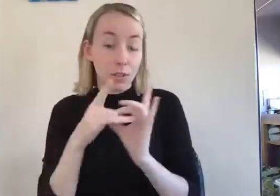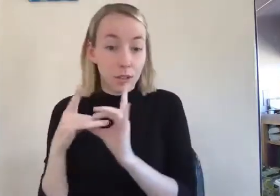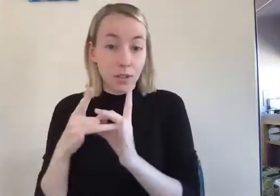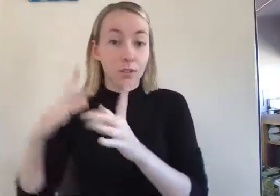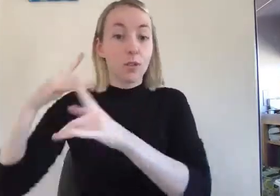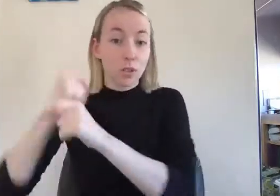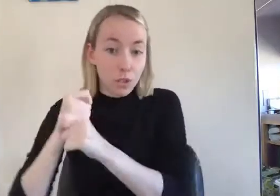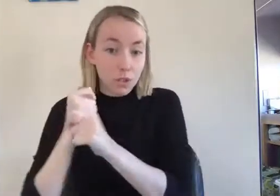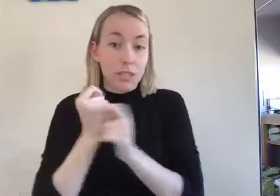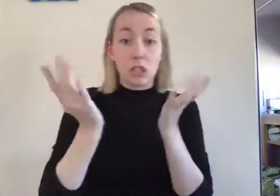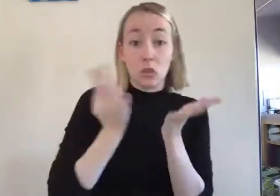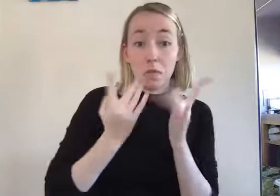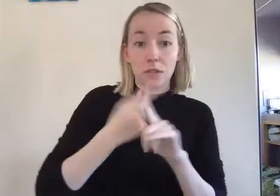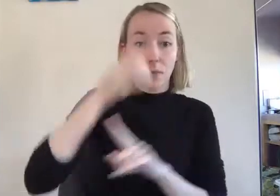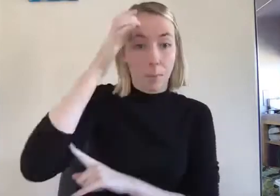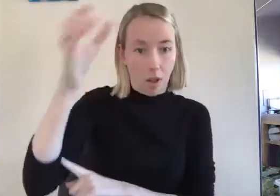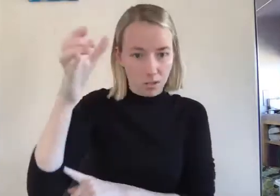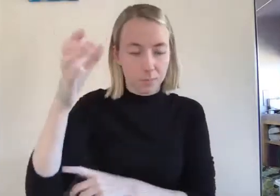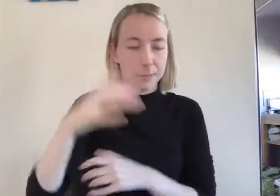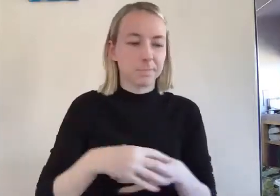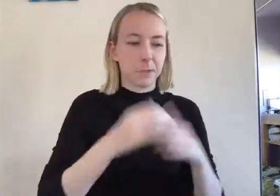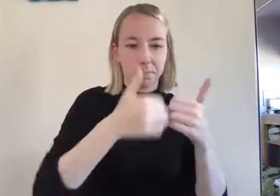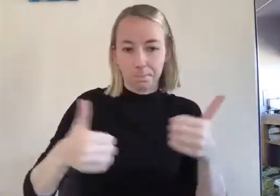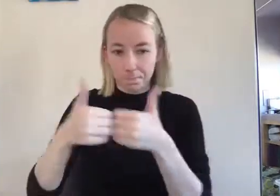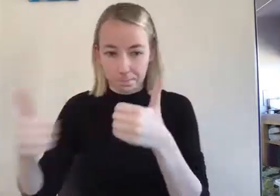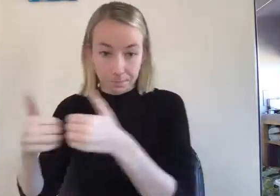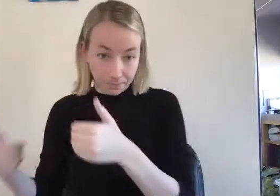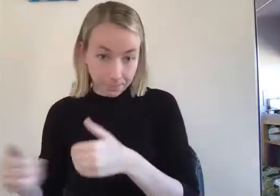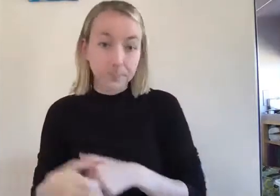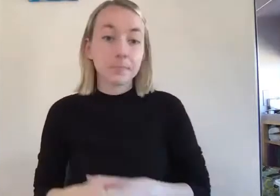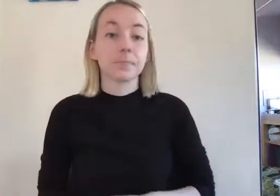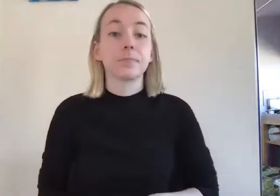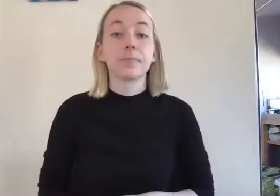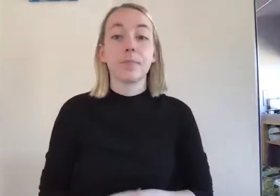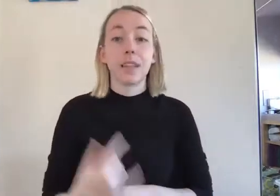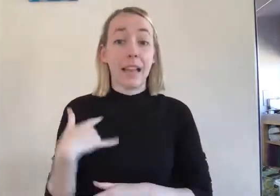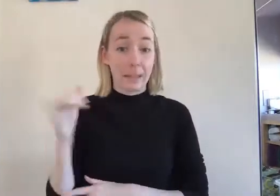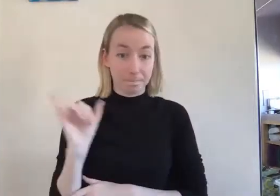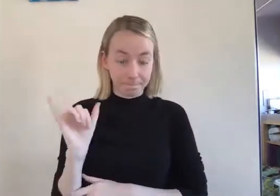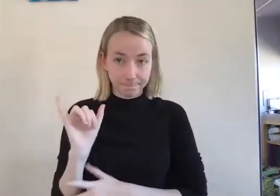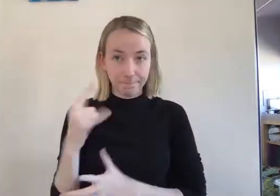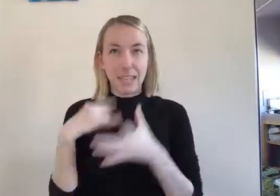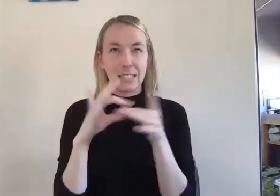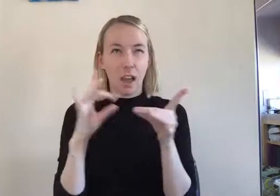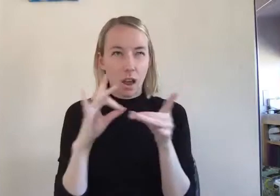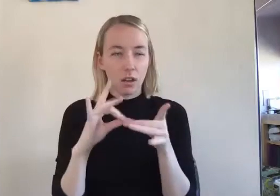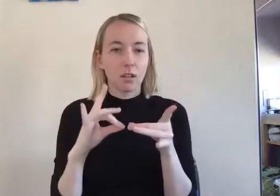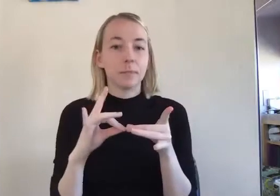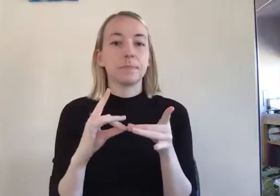through the concepts. And so like I said, my go-to would